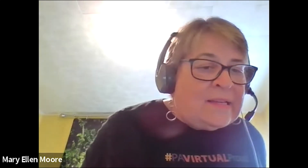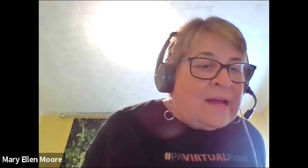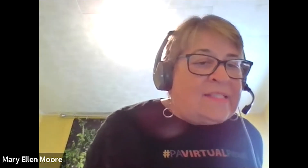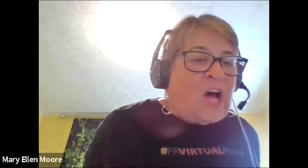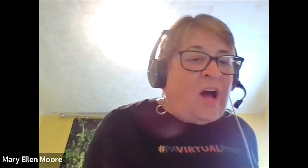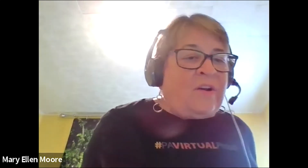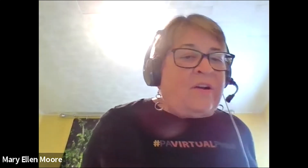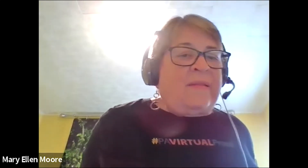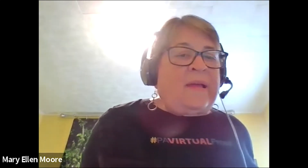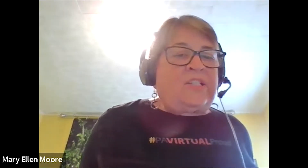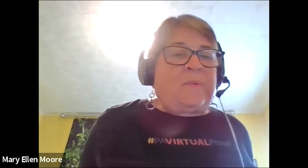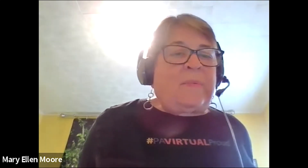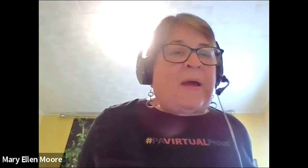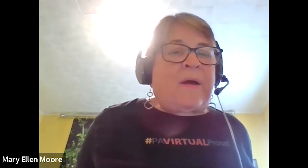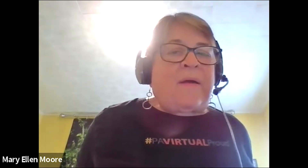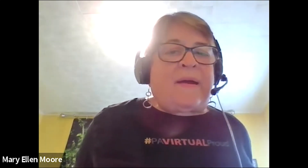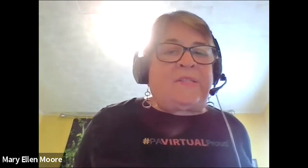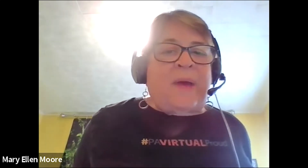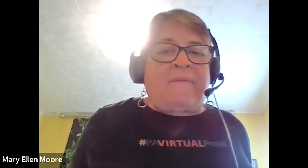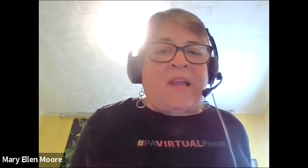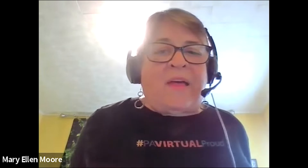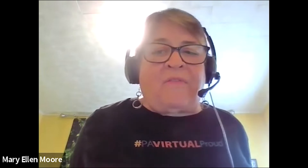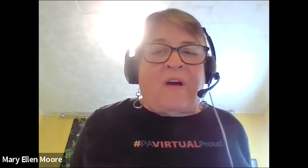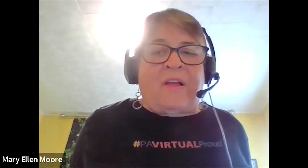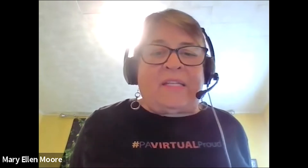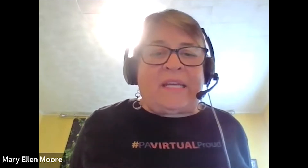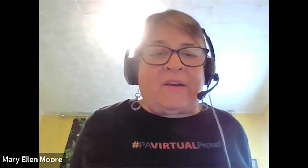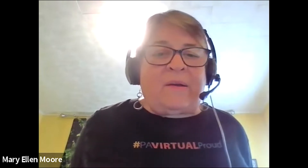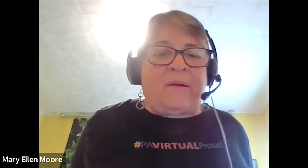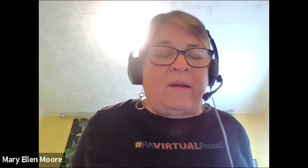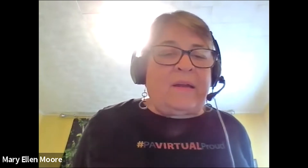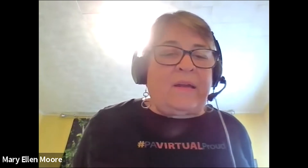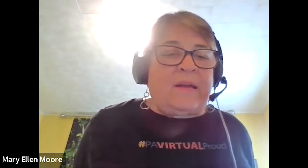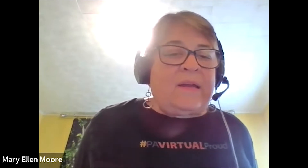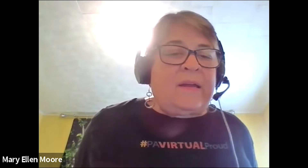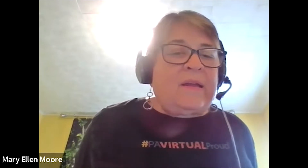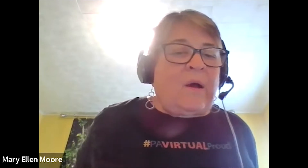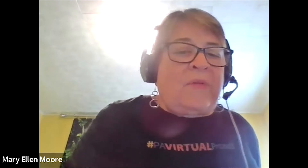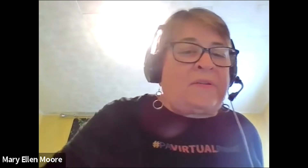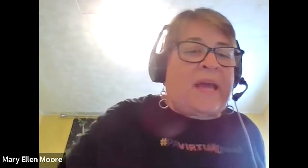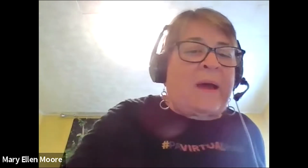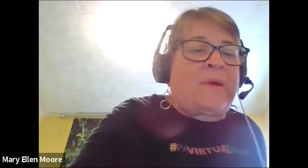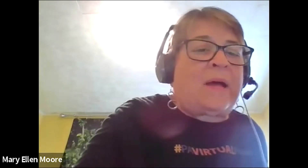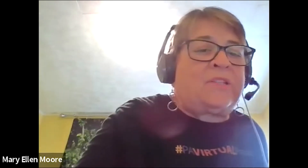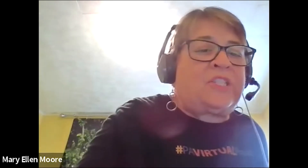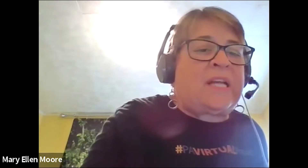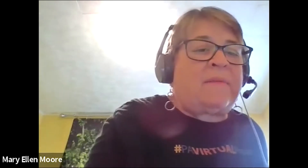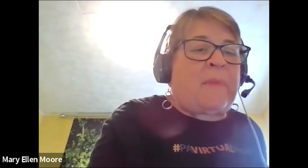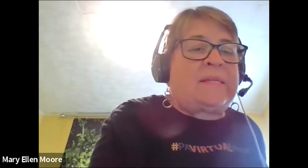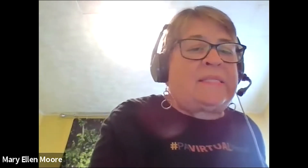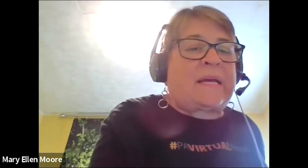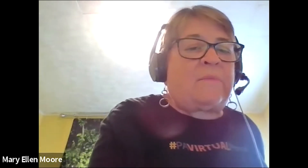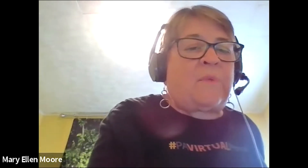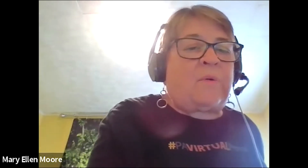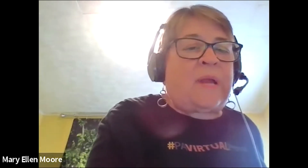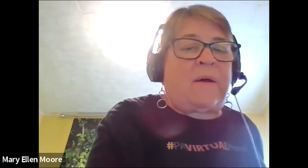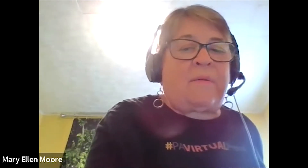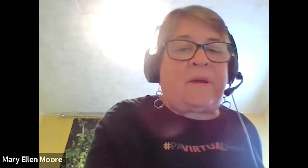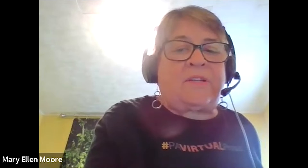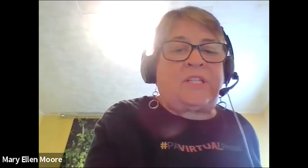I saw her and then she went away. All right. Do we have another volunteer? Oh, there's Gabrielle. She's on my second row now. There she